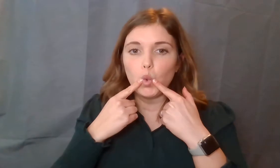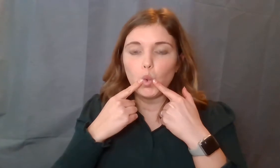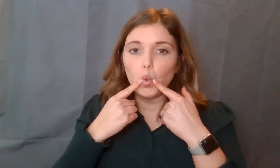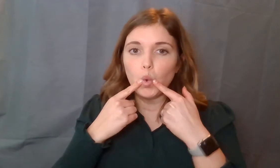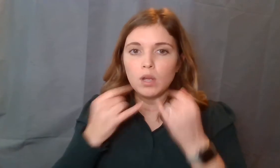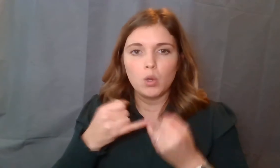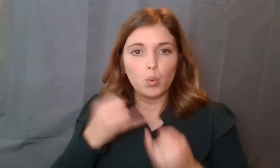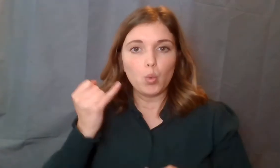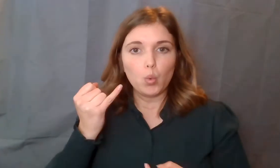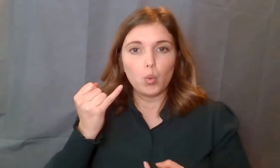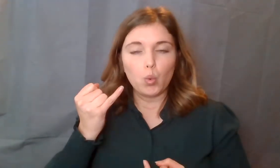ooh.